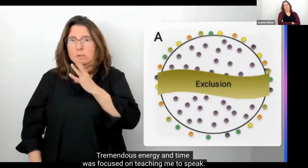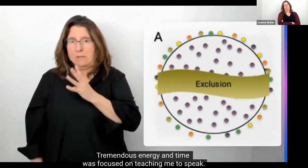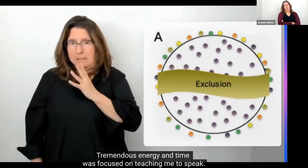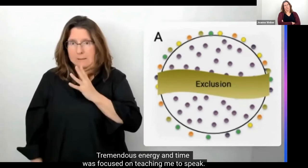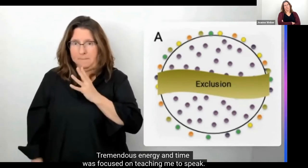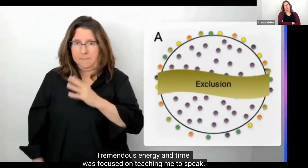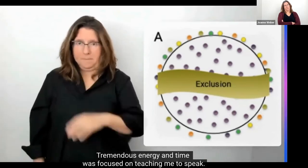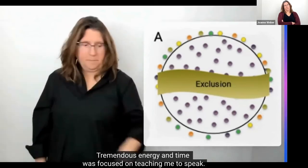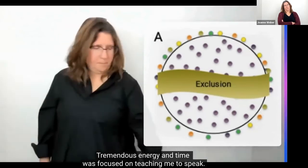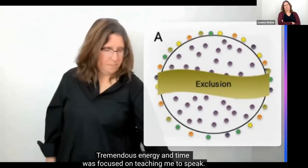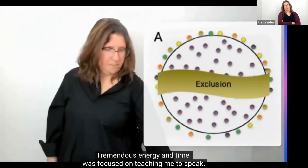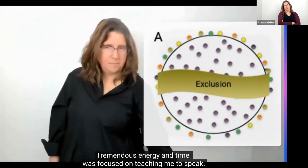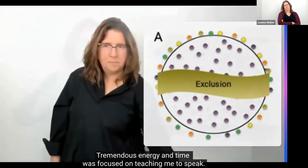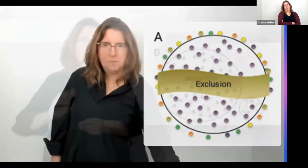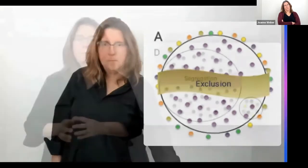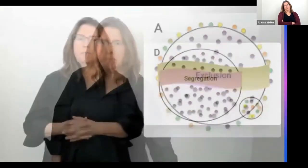speak.